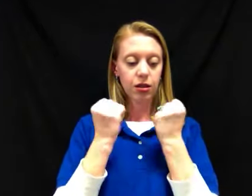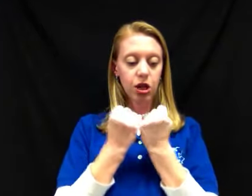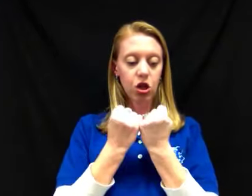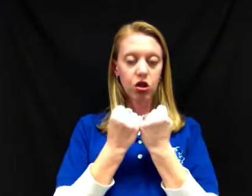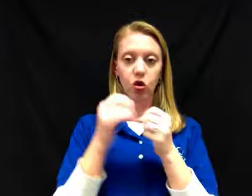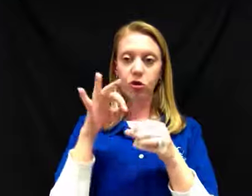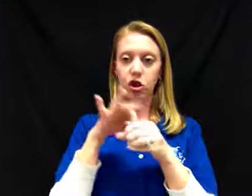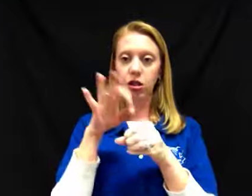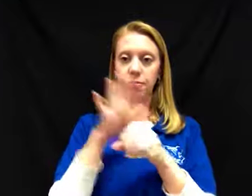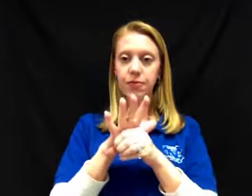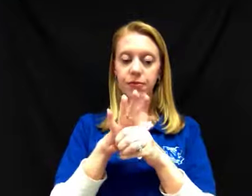Soda machine.